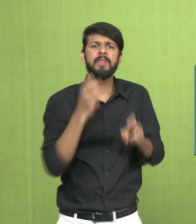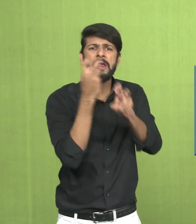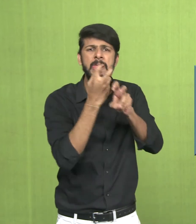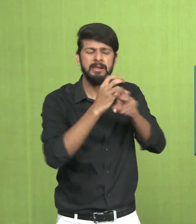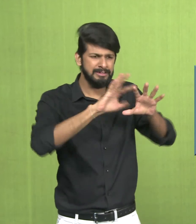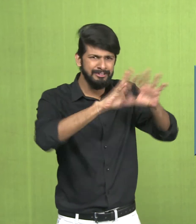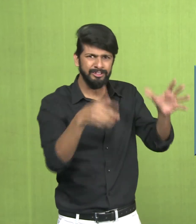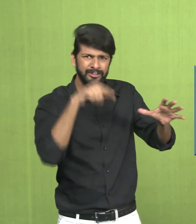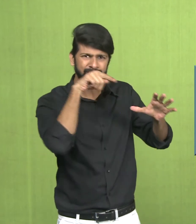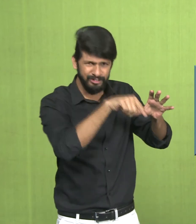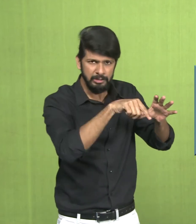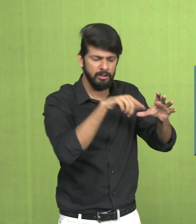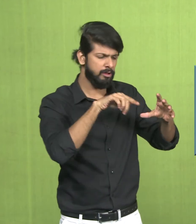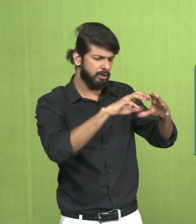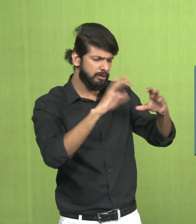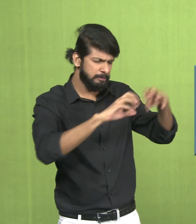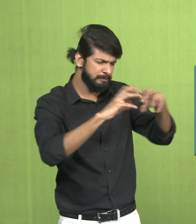sculptures. Metal sculptures